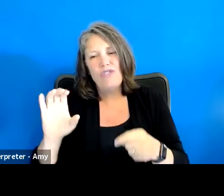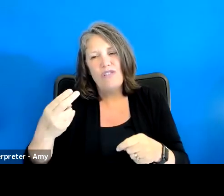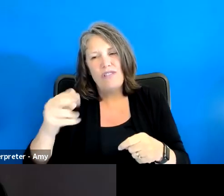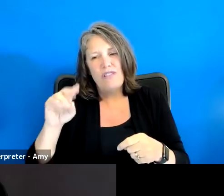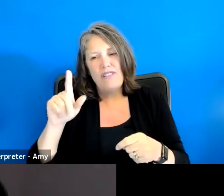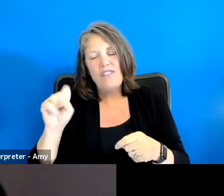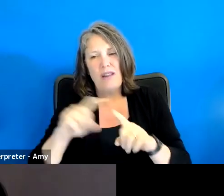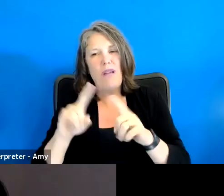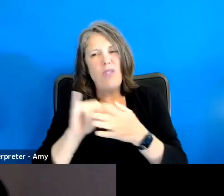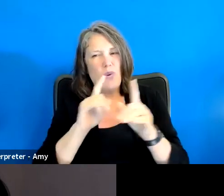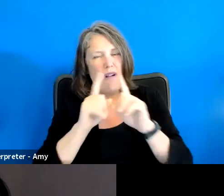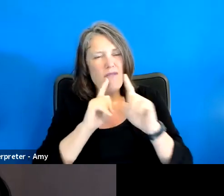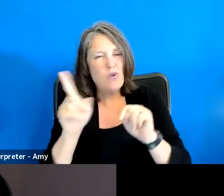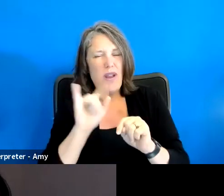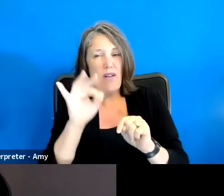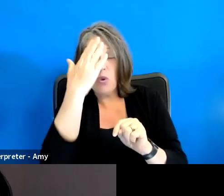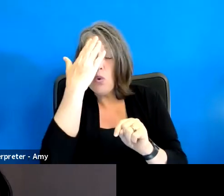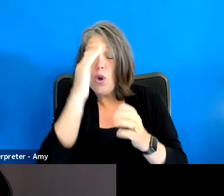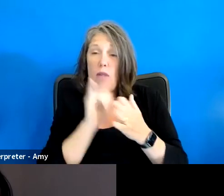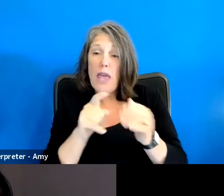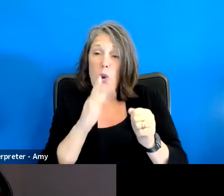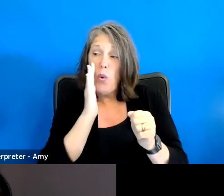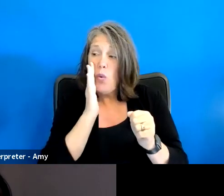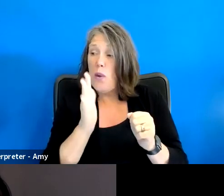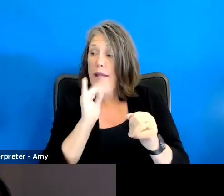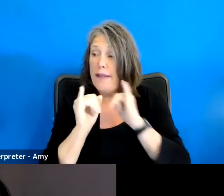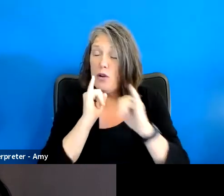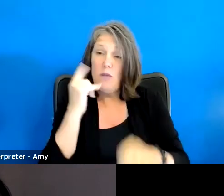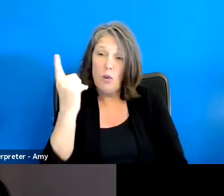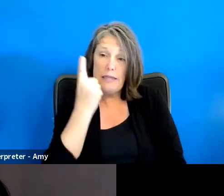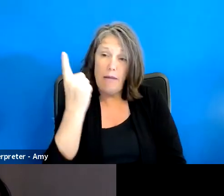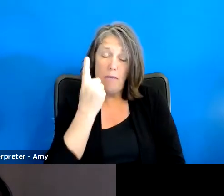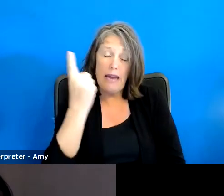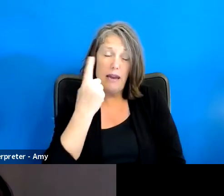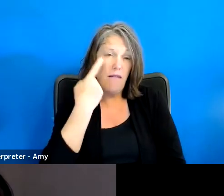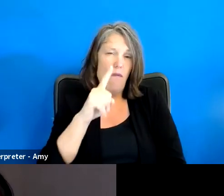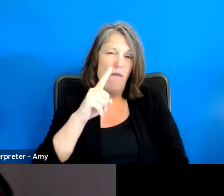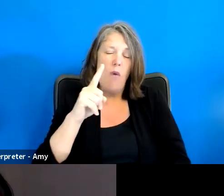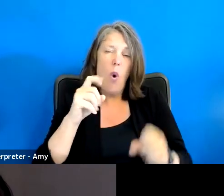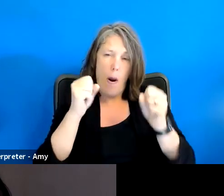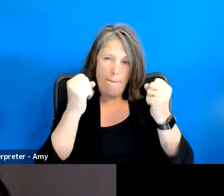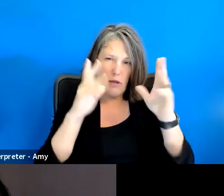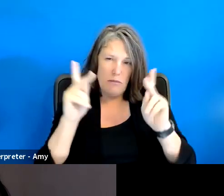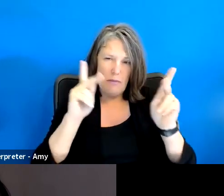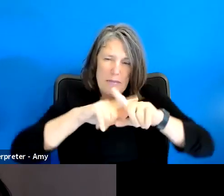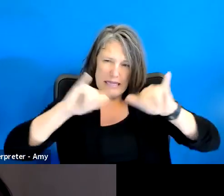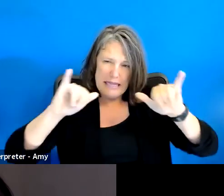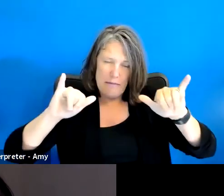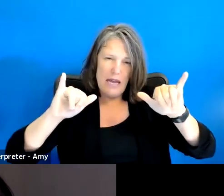But those are conversations where if you know that you're going to interview somebody or multiple people at the same